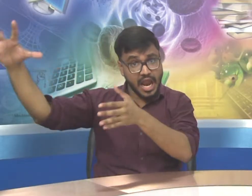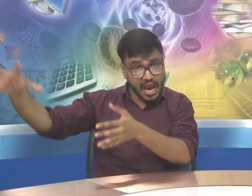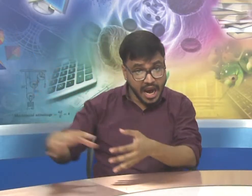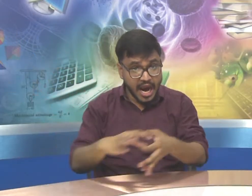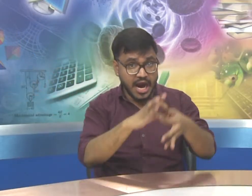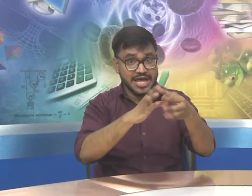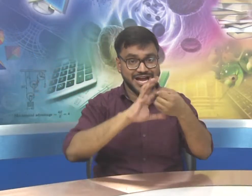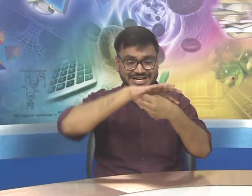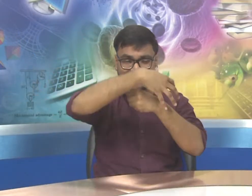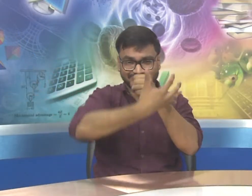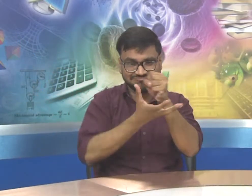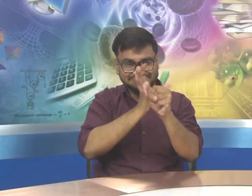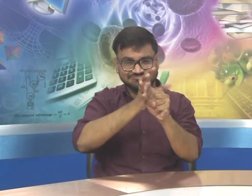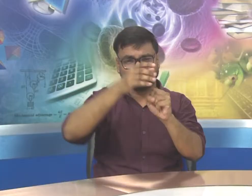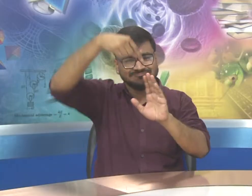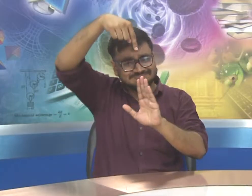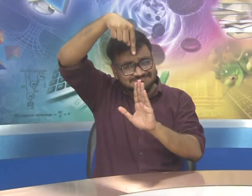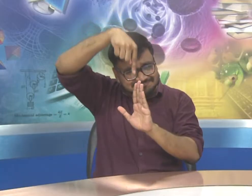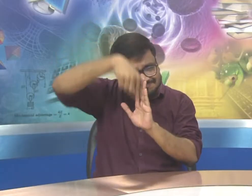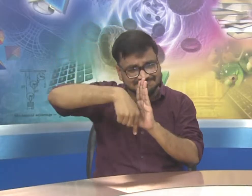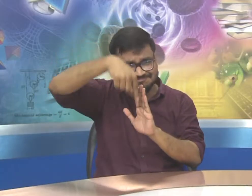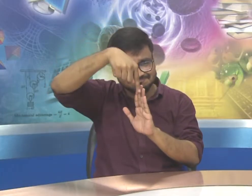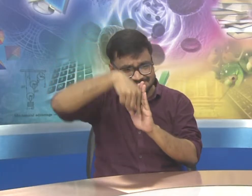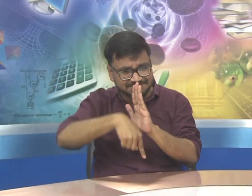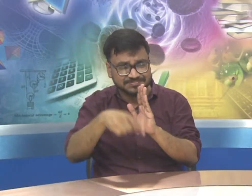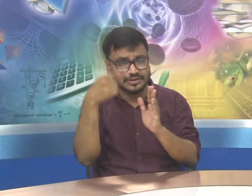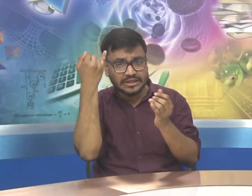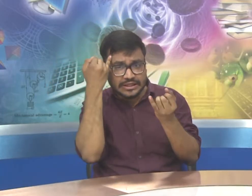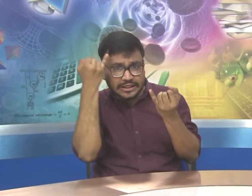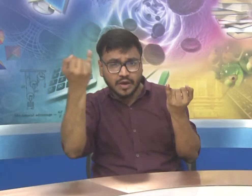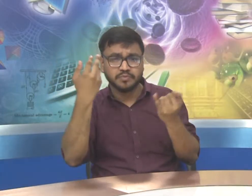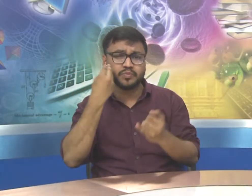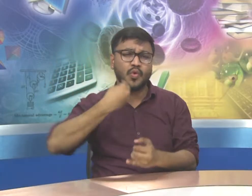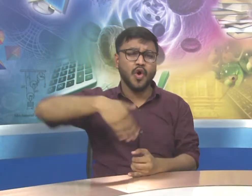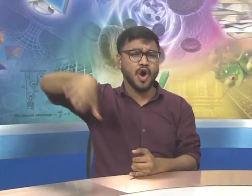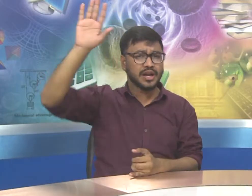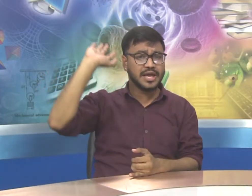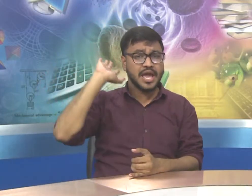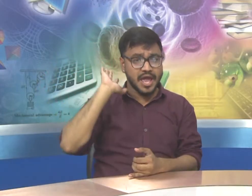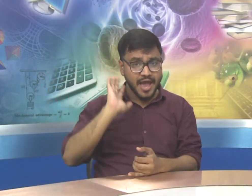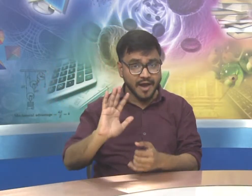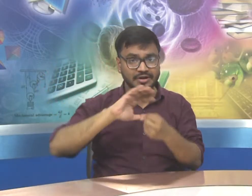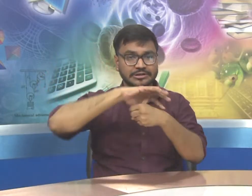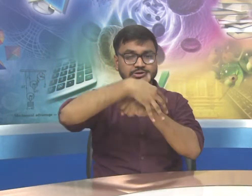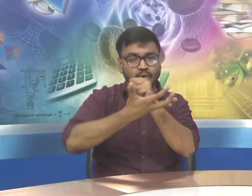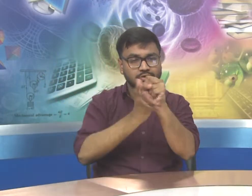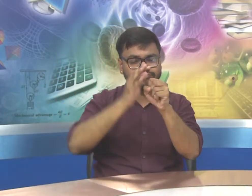gave proof that atoms really exist.